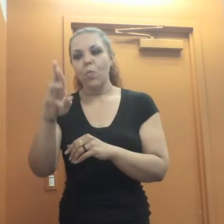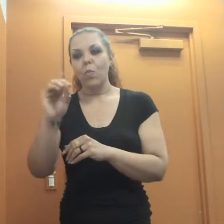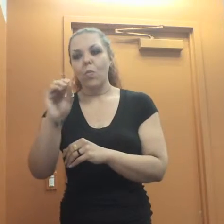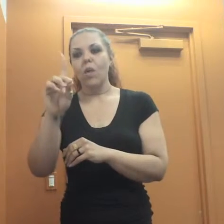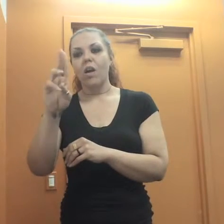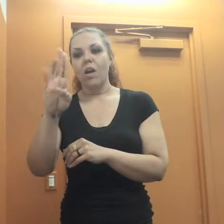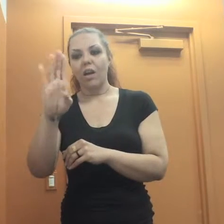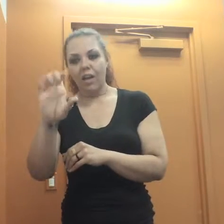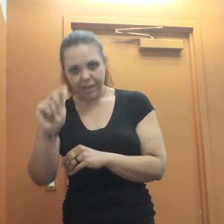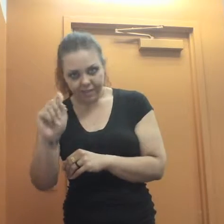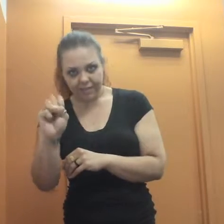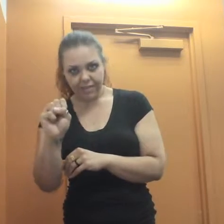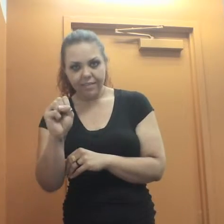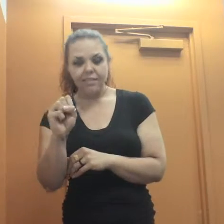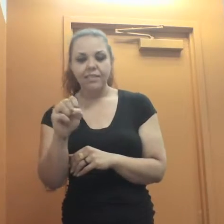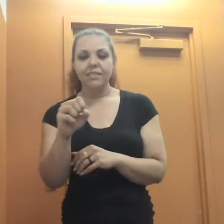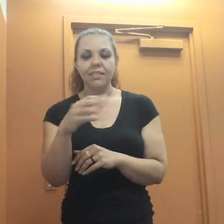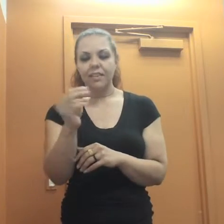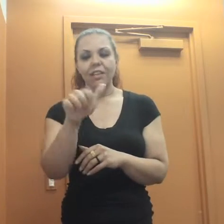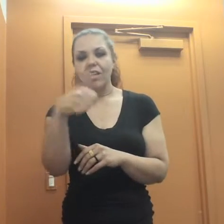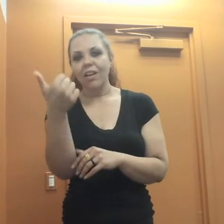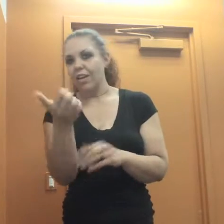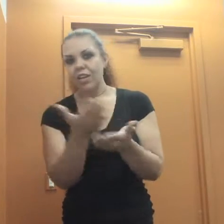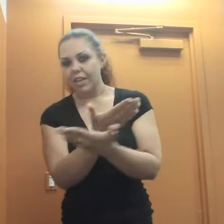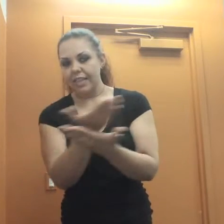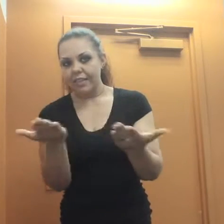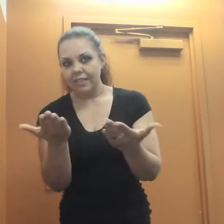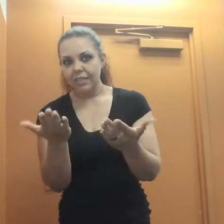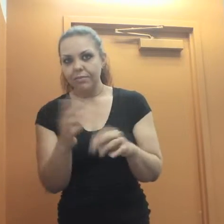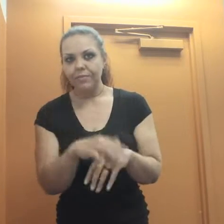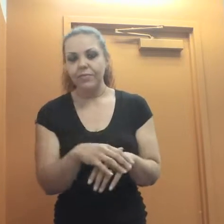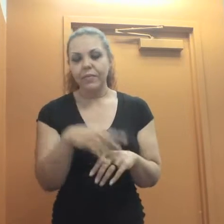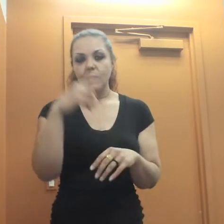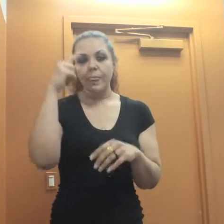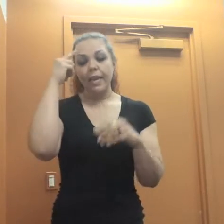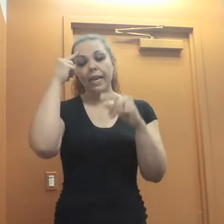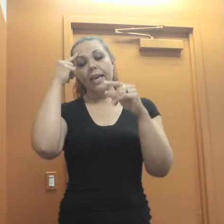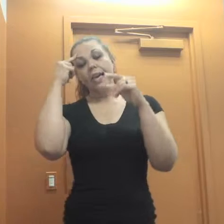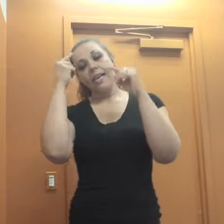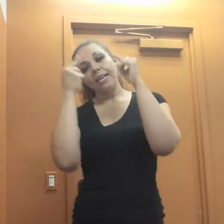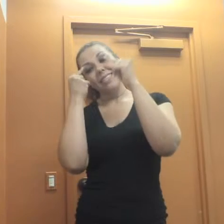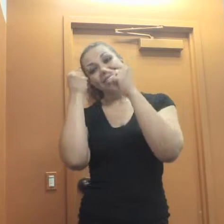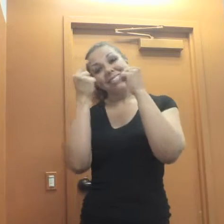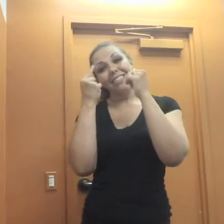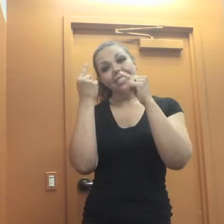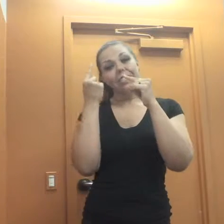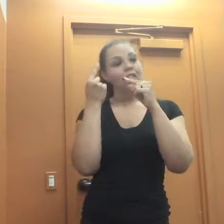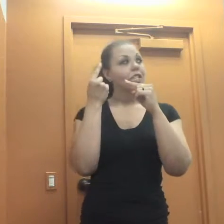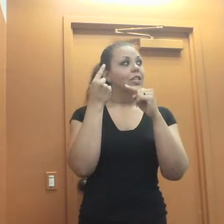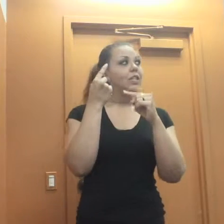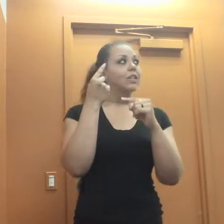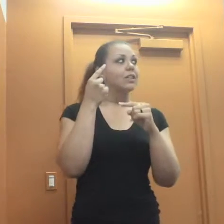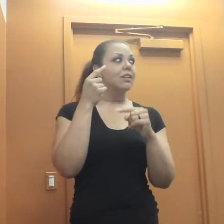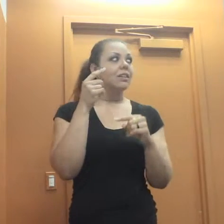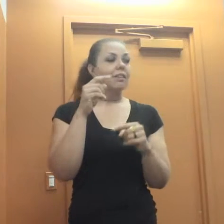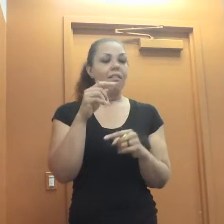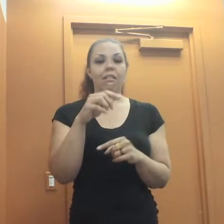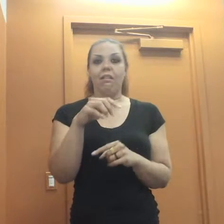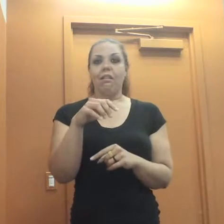example. Consider the reaction between carbon monoxide and hydrogen to form methanol, CH3OH. Given